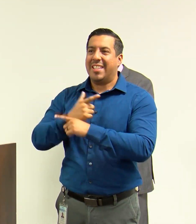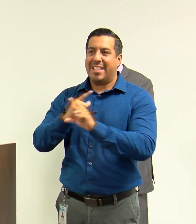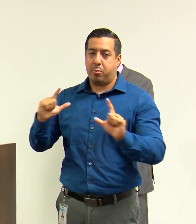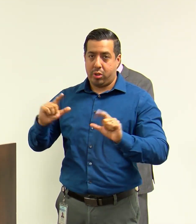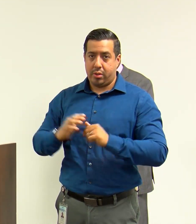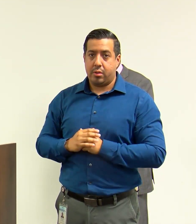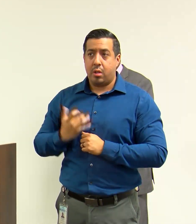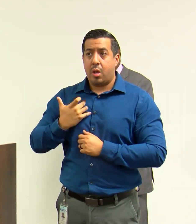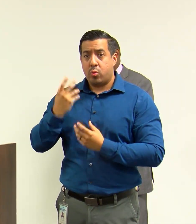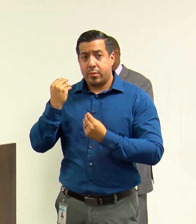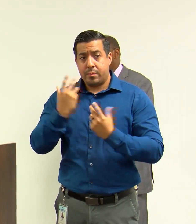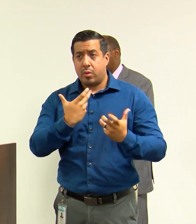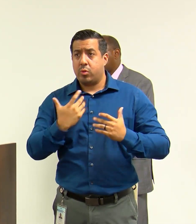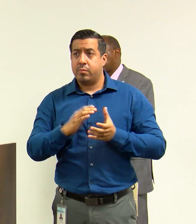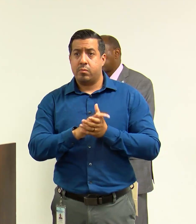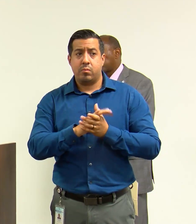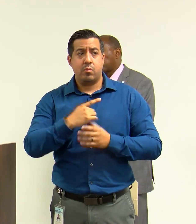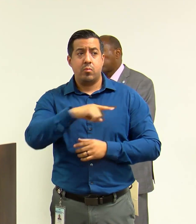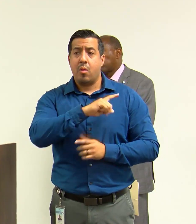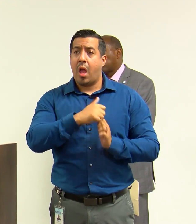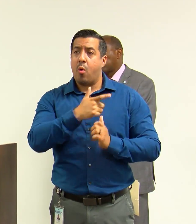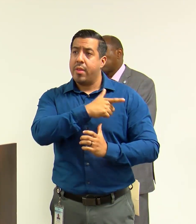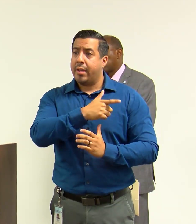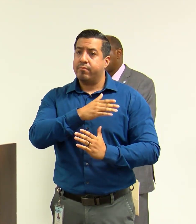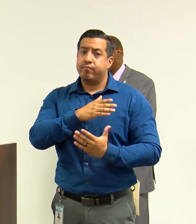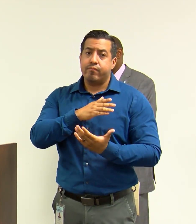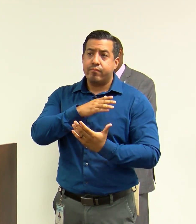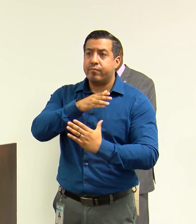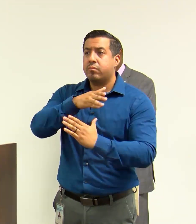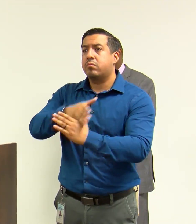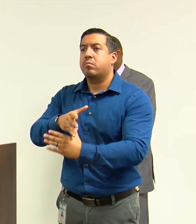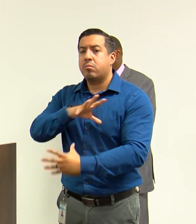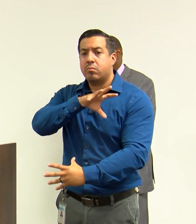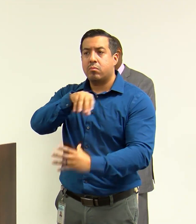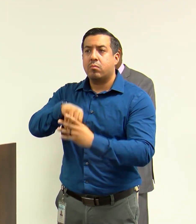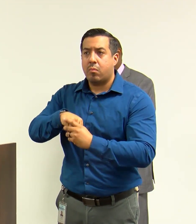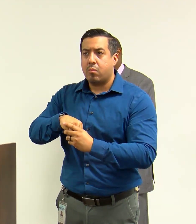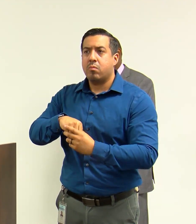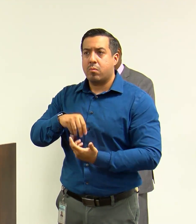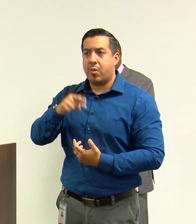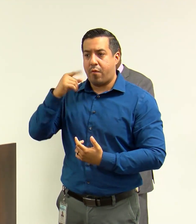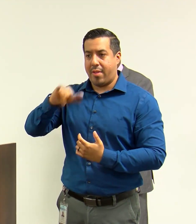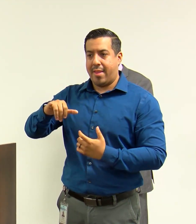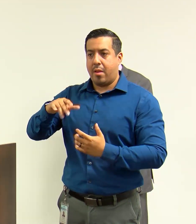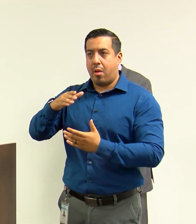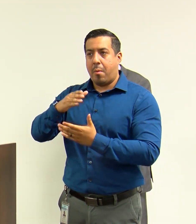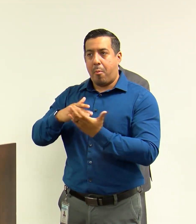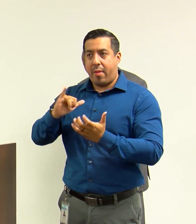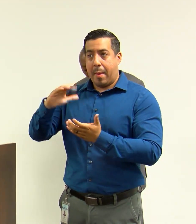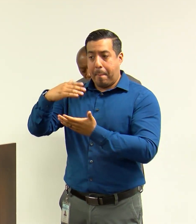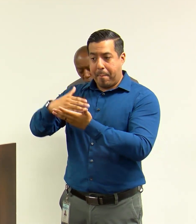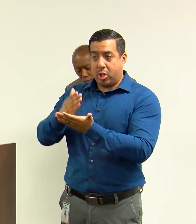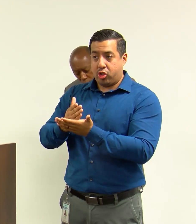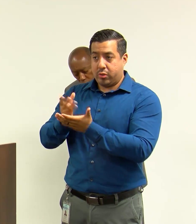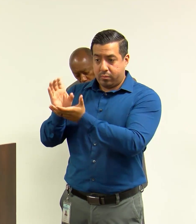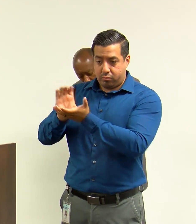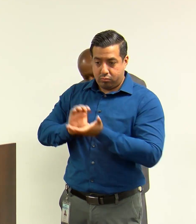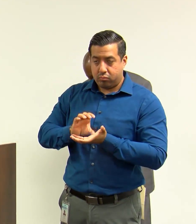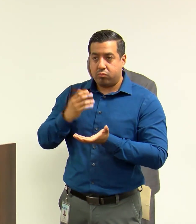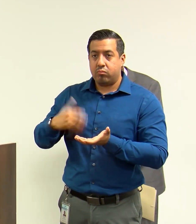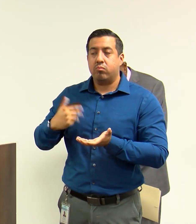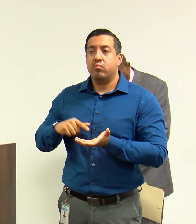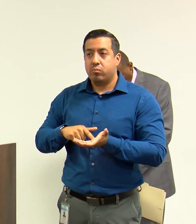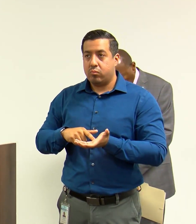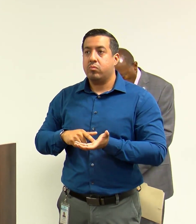City Council and you for the intervention that was part of the budget with respect